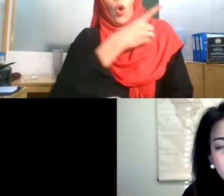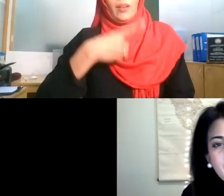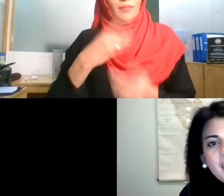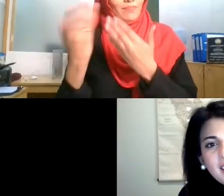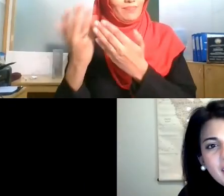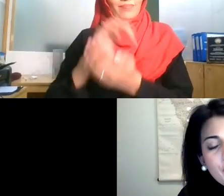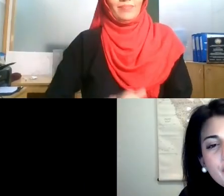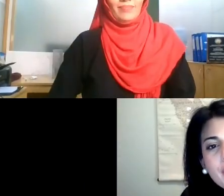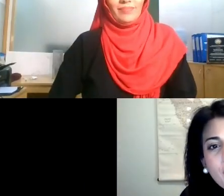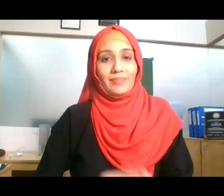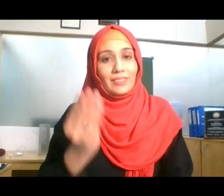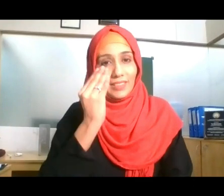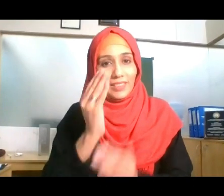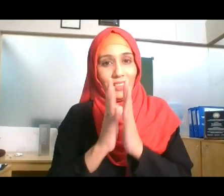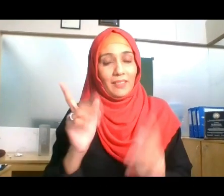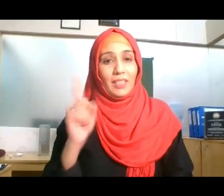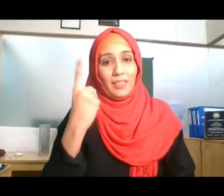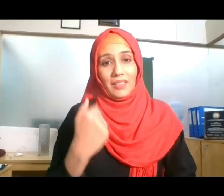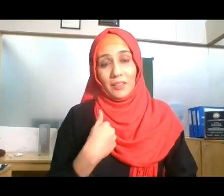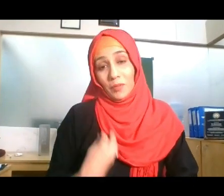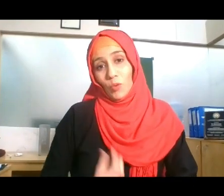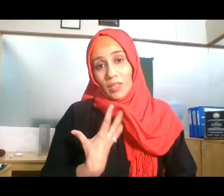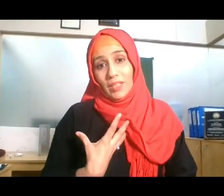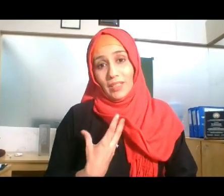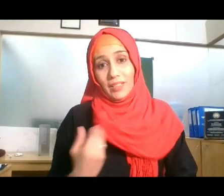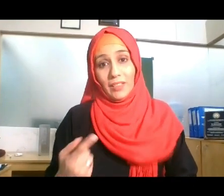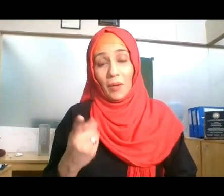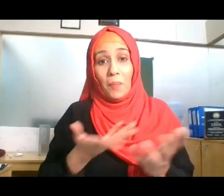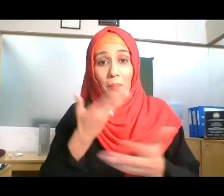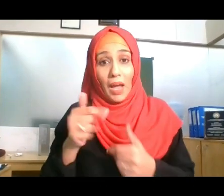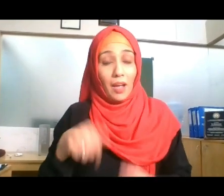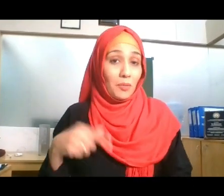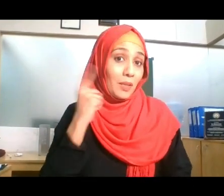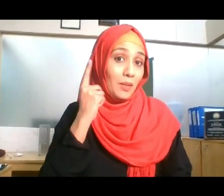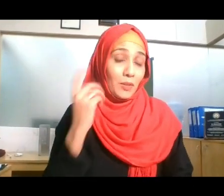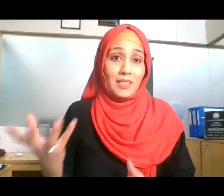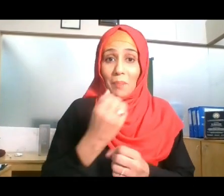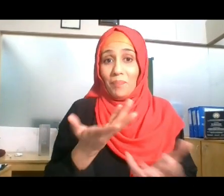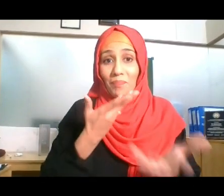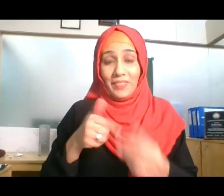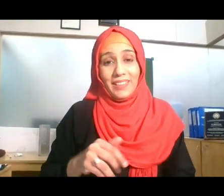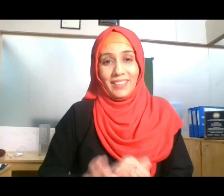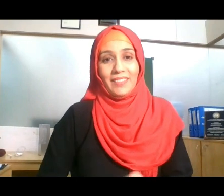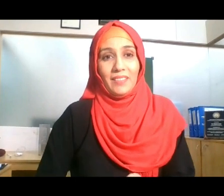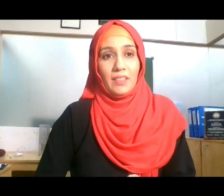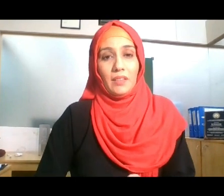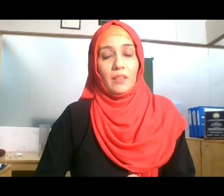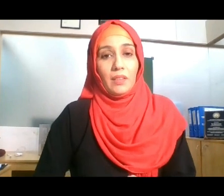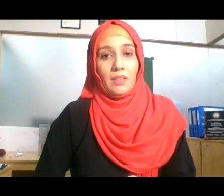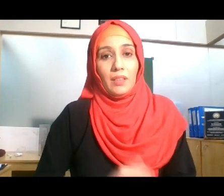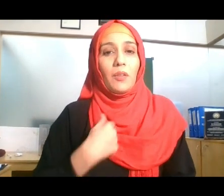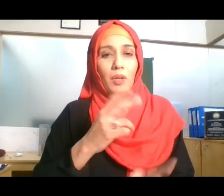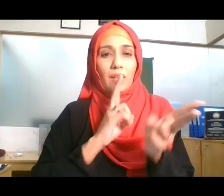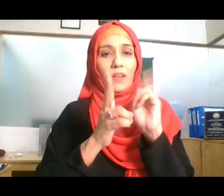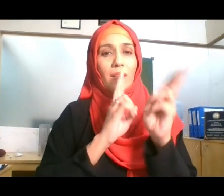Thank you, Sahar. Thank you. First of all, I'm very appreciative of dialogues like this one this morning here, where we discuss,